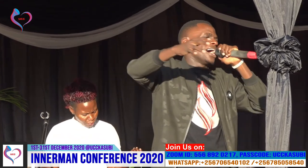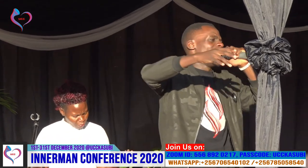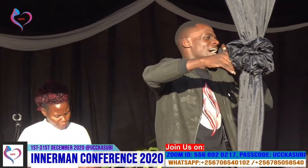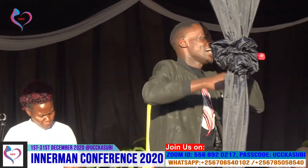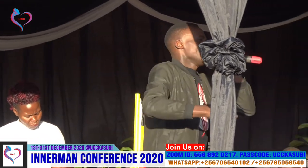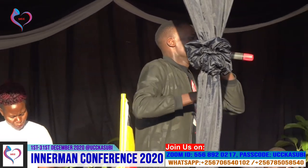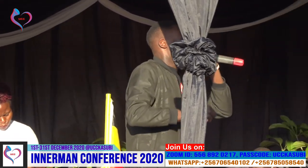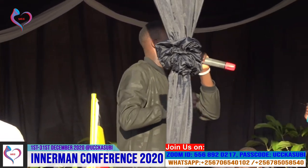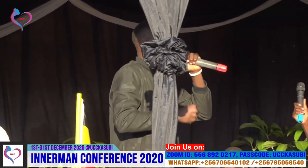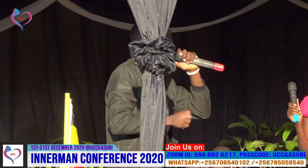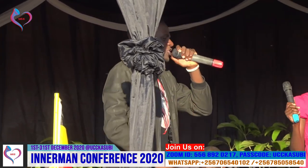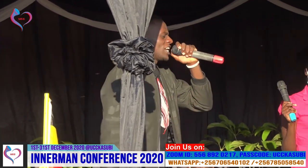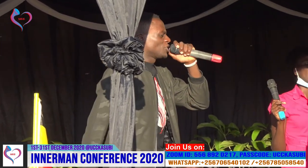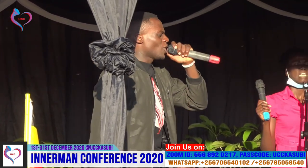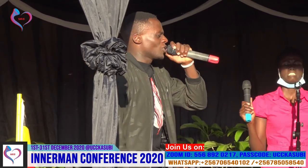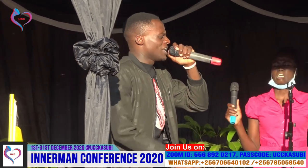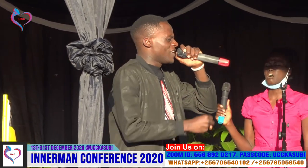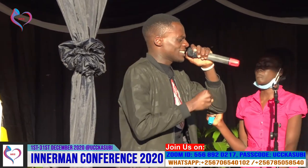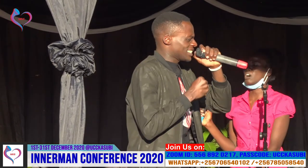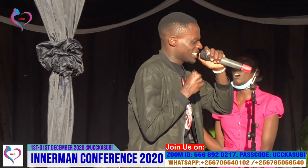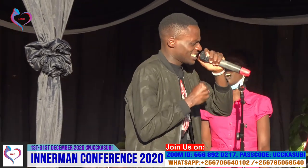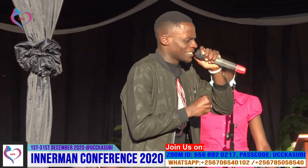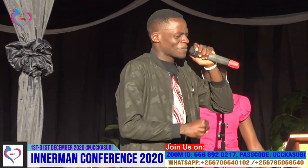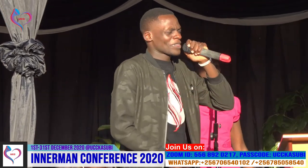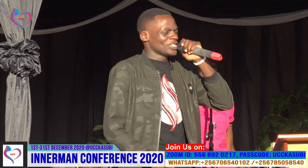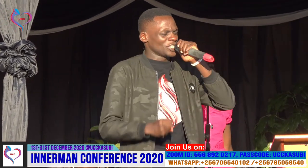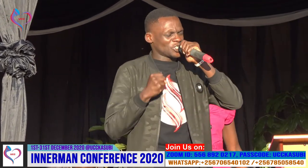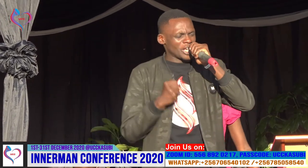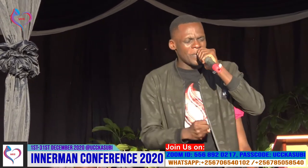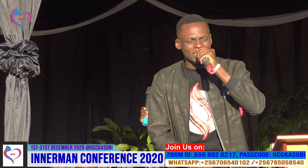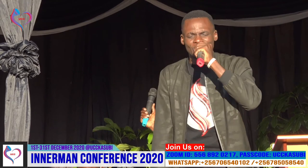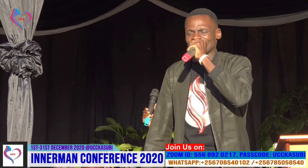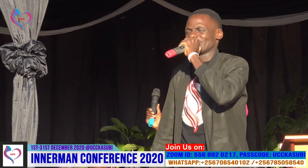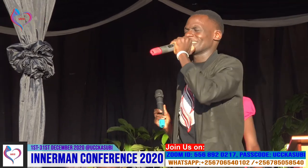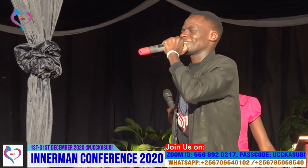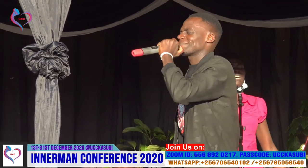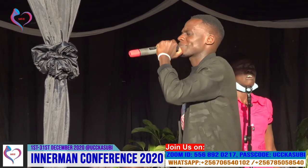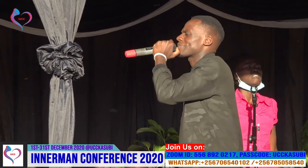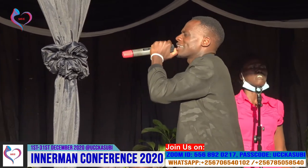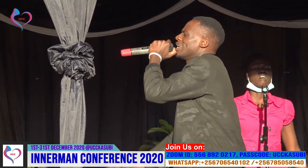Yeyama, he pledged that he's going to give us the shepherd